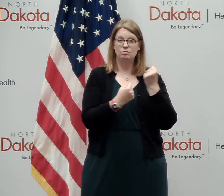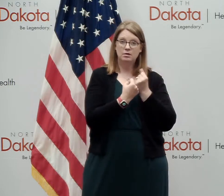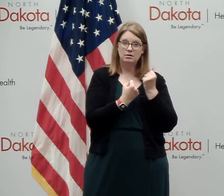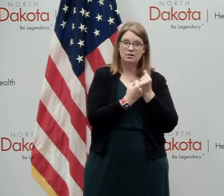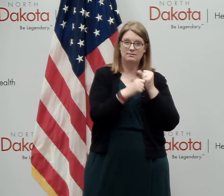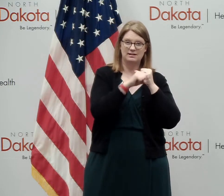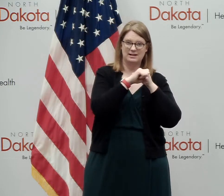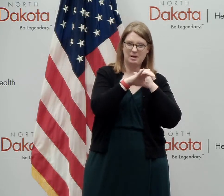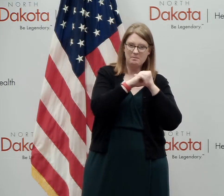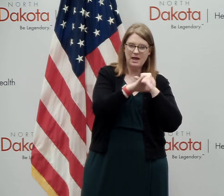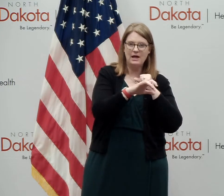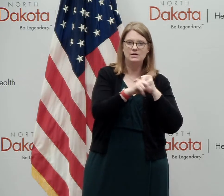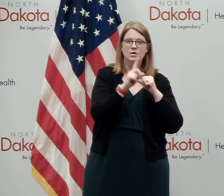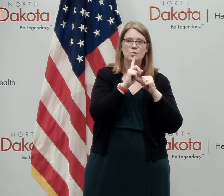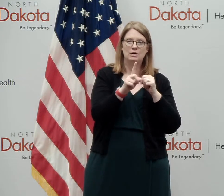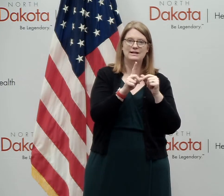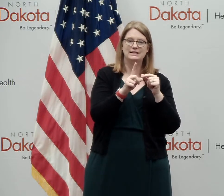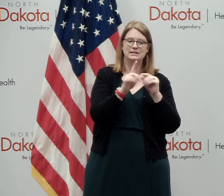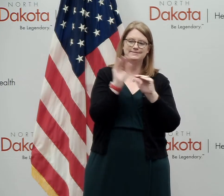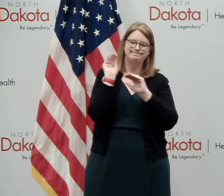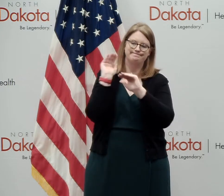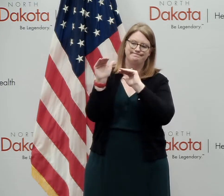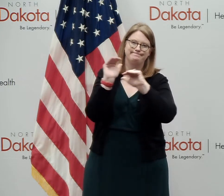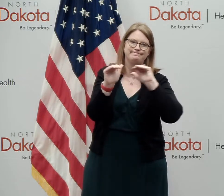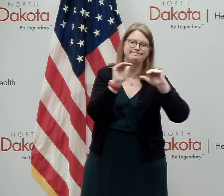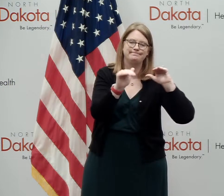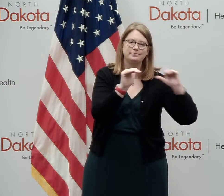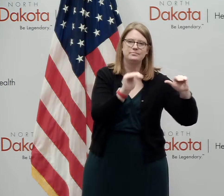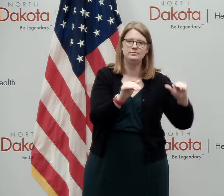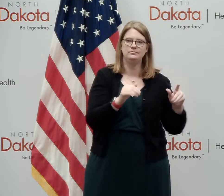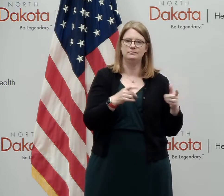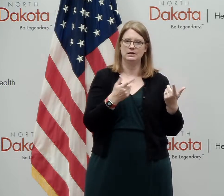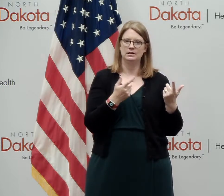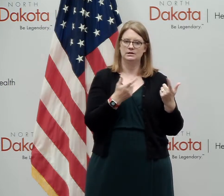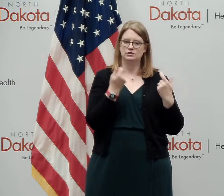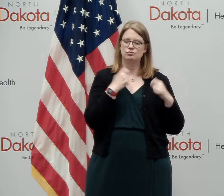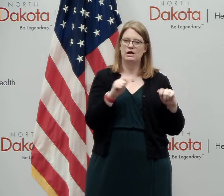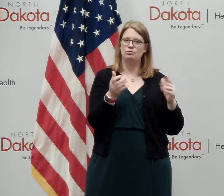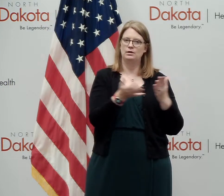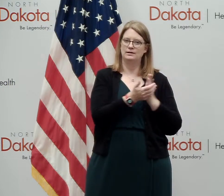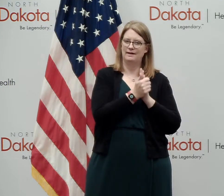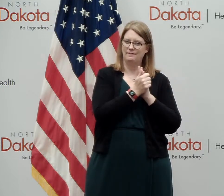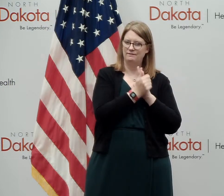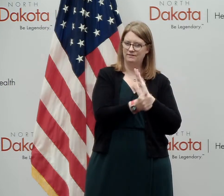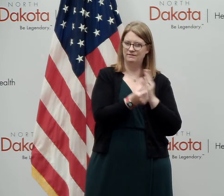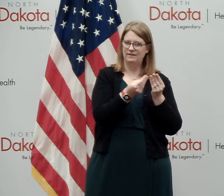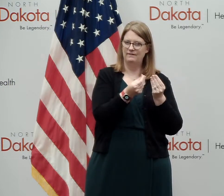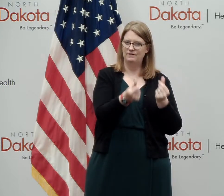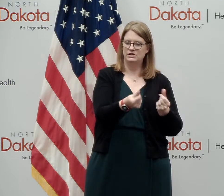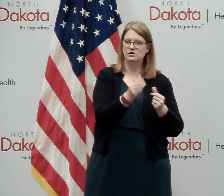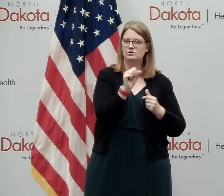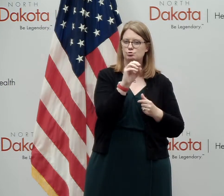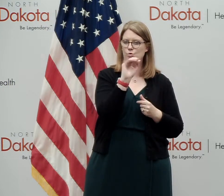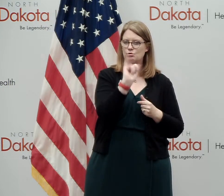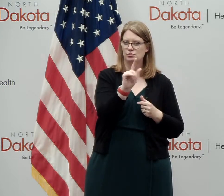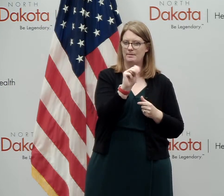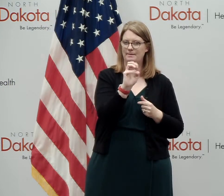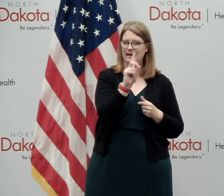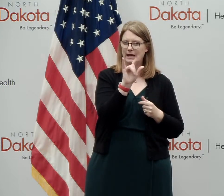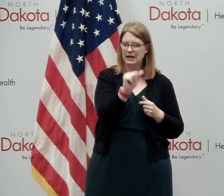the breadth and the reach across our state? We'd like to try to do it efficiently and do it on social media, do it in a targeted